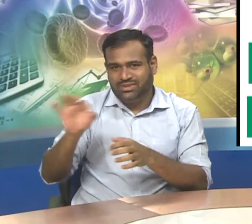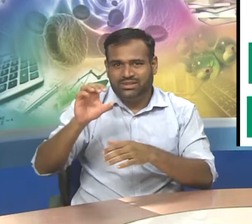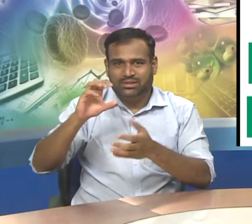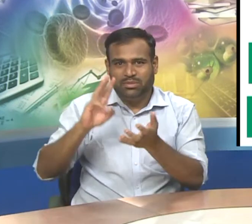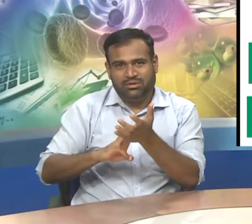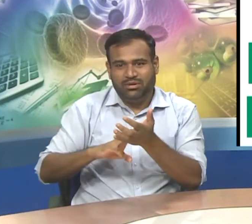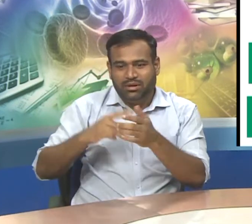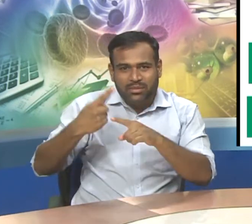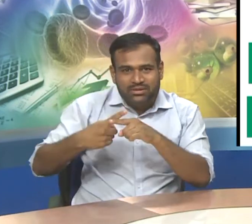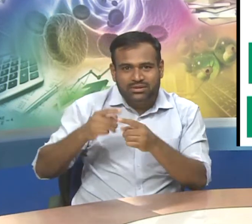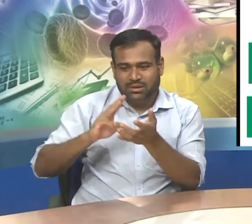and they are responsible to the